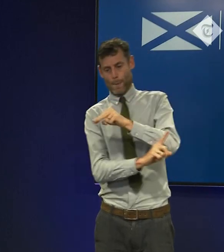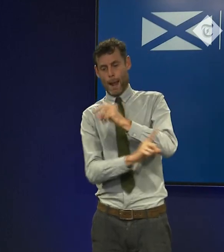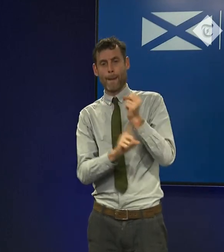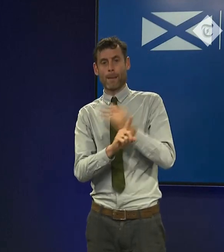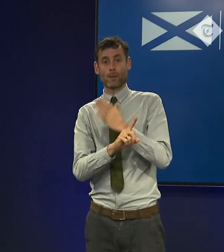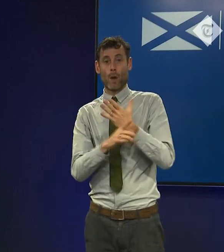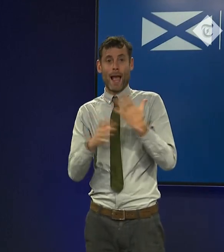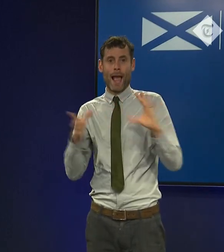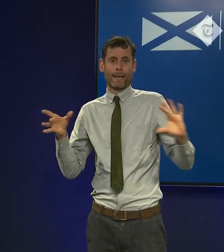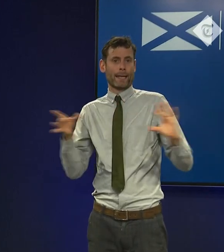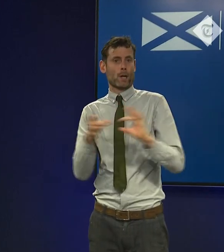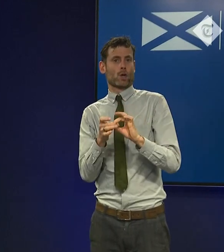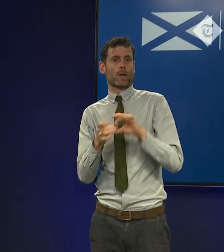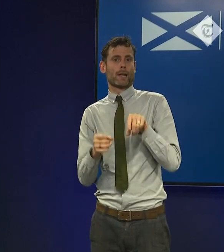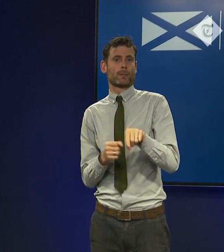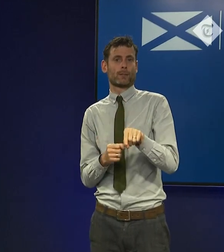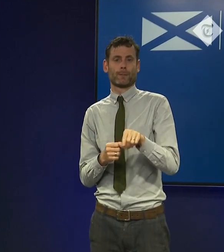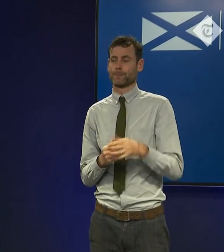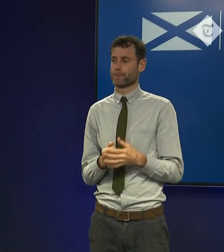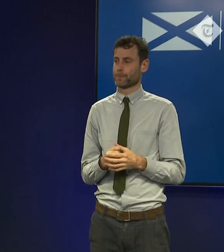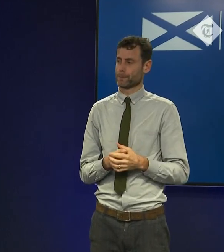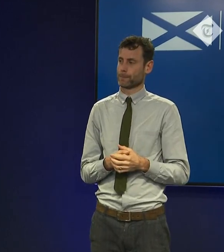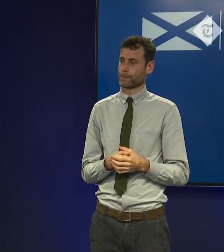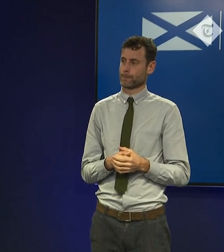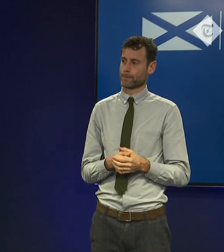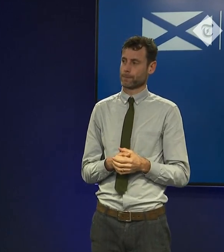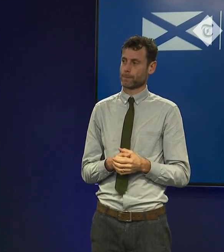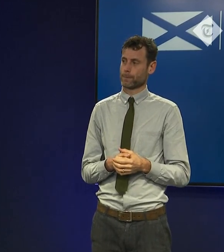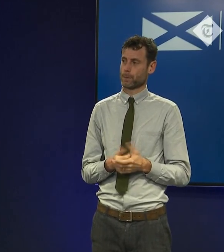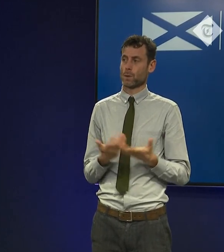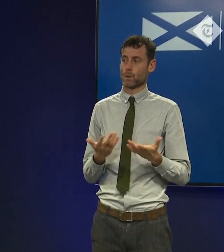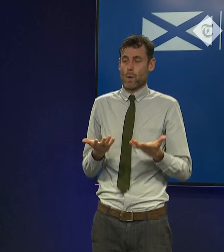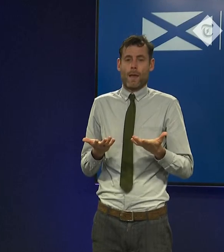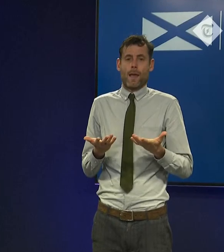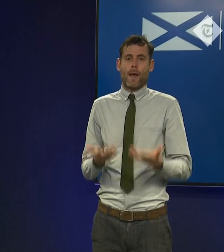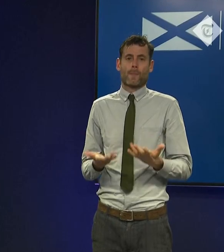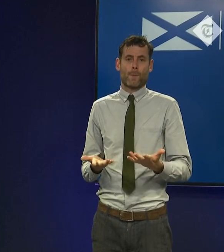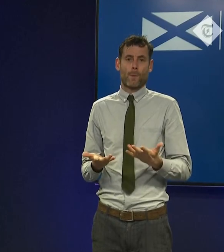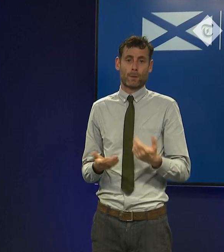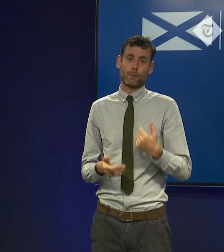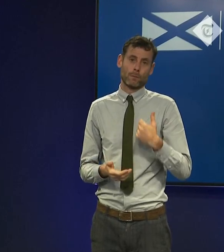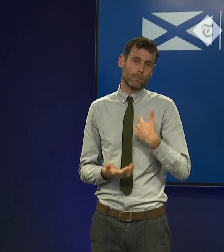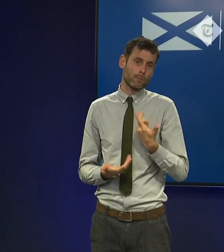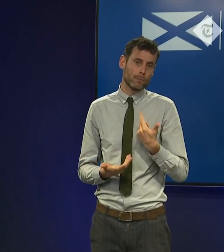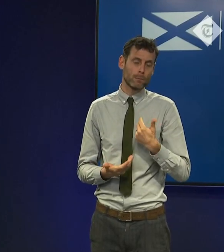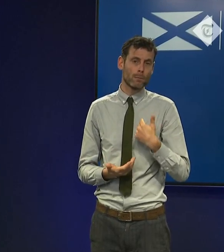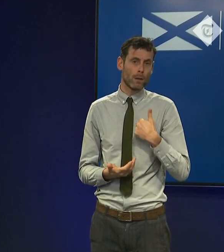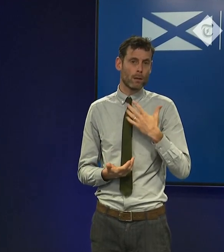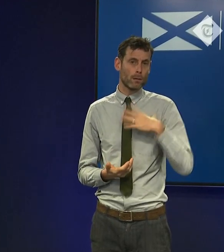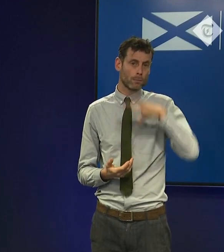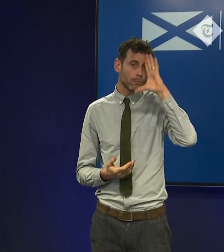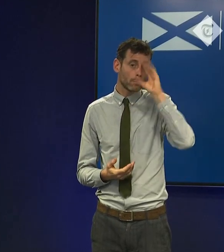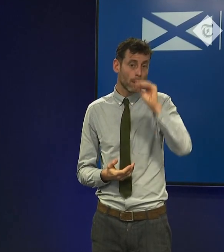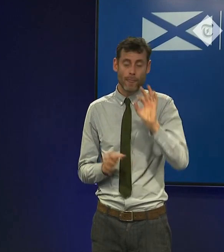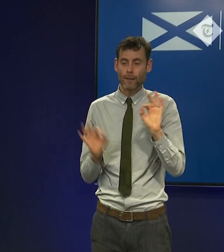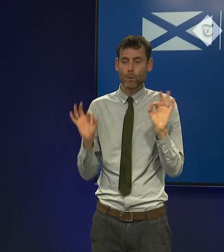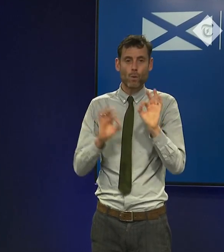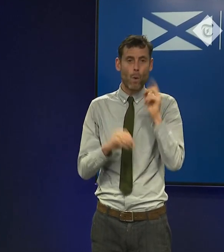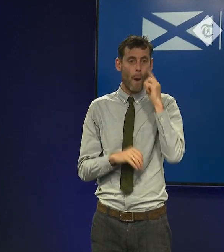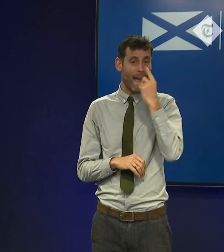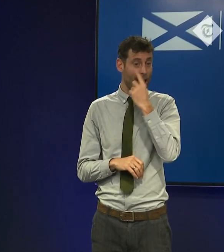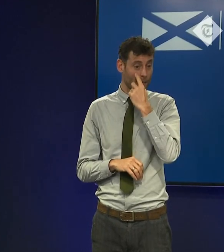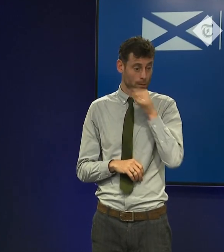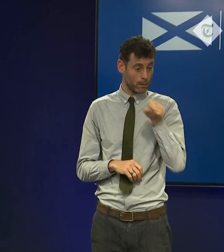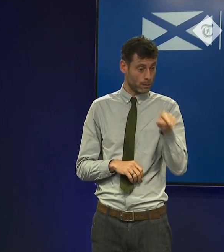sure that there is no evidence of any kind of links at that stage. At this moment in time, again, I can say to you that there's no evidence of that from any